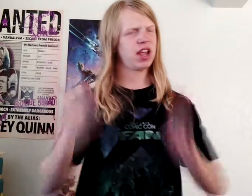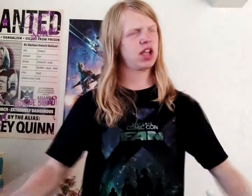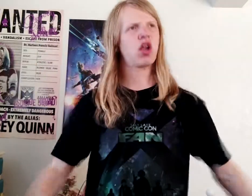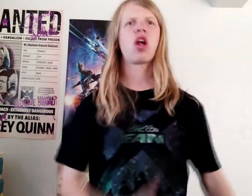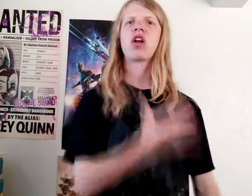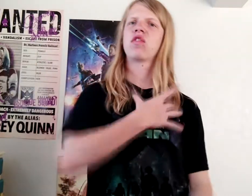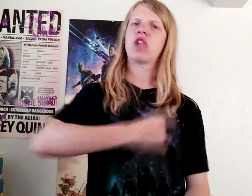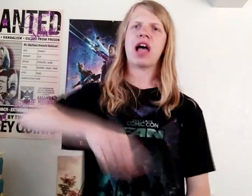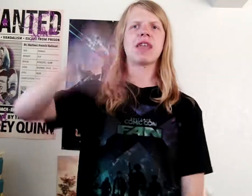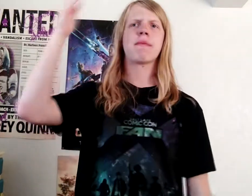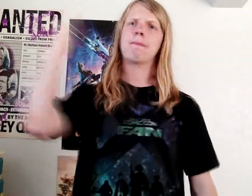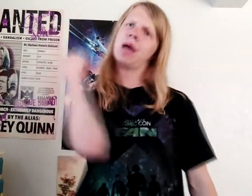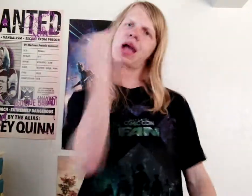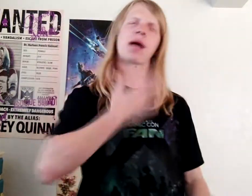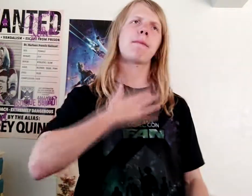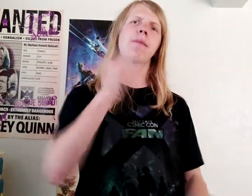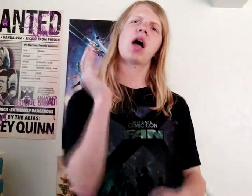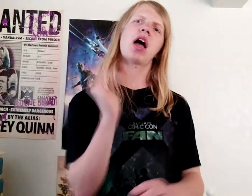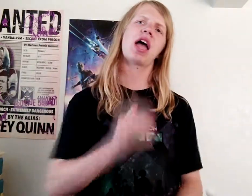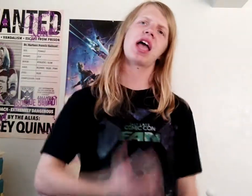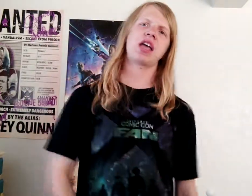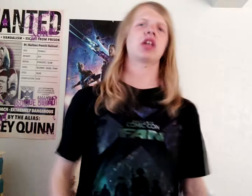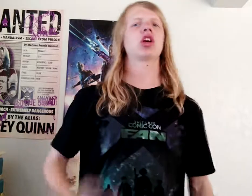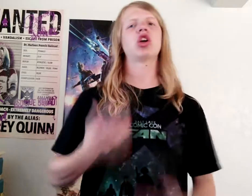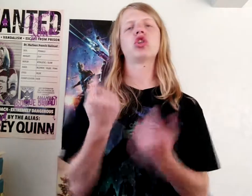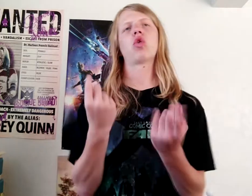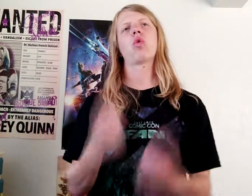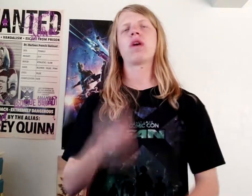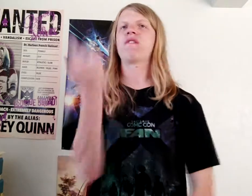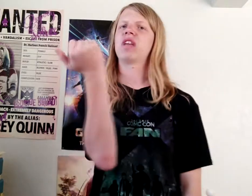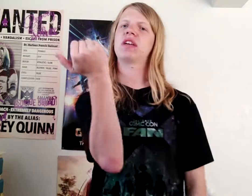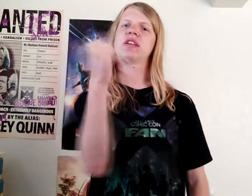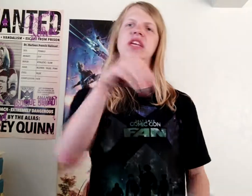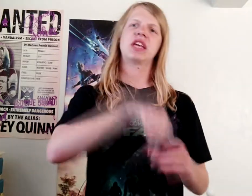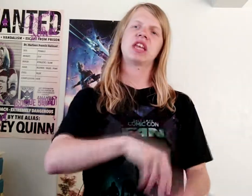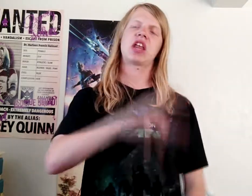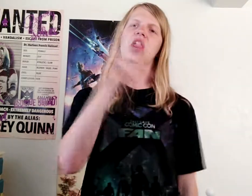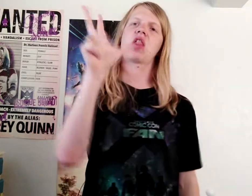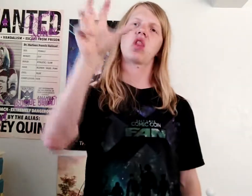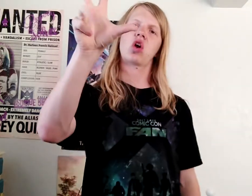curve like the back of my hand. Doing 15 and 30.